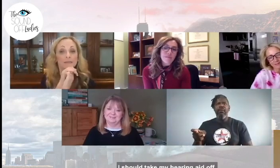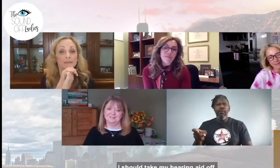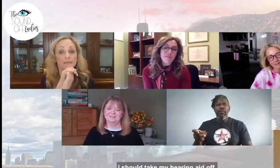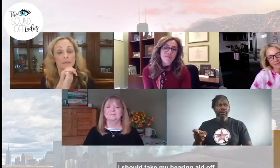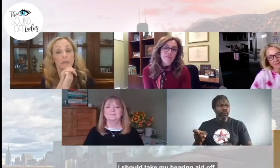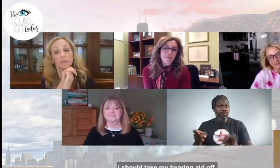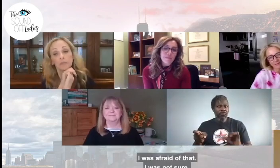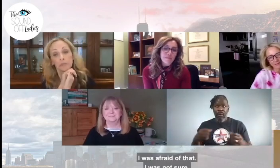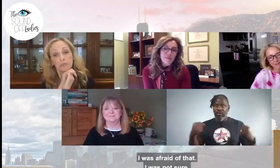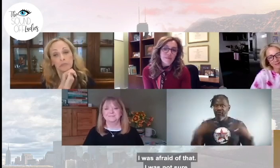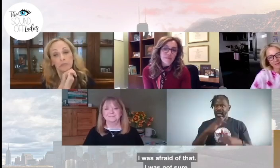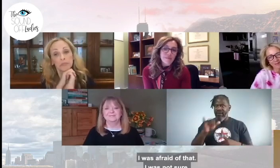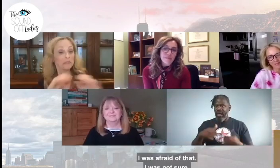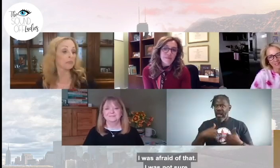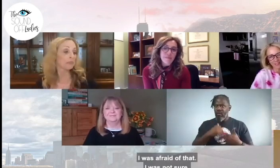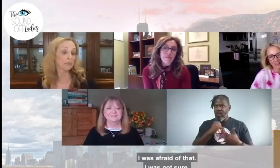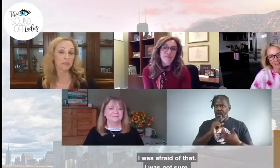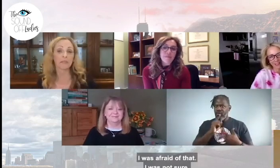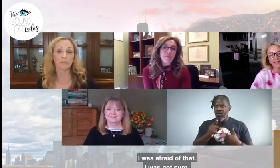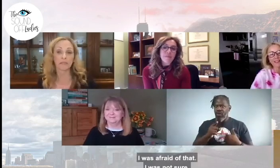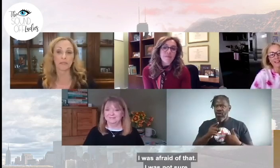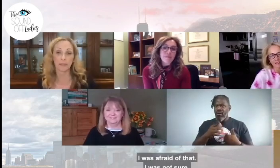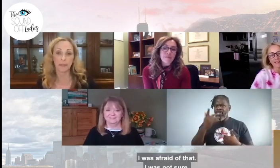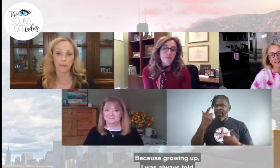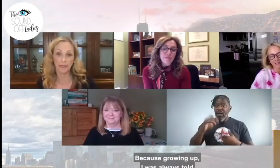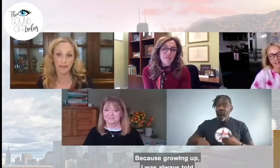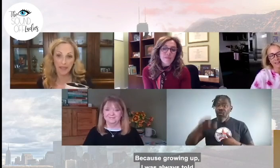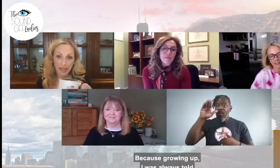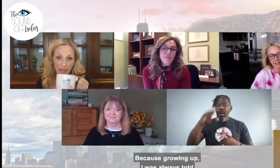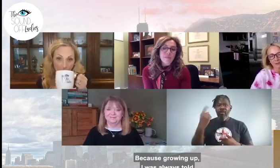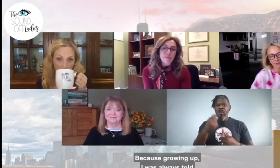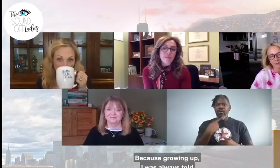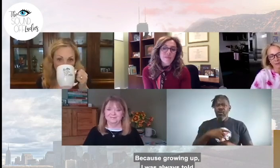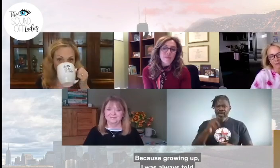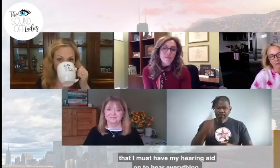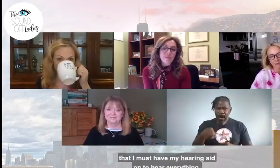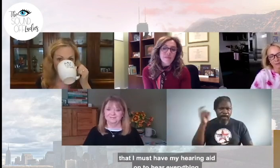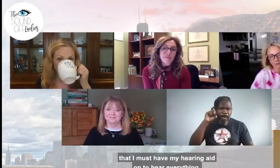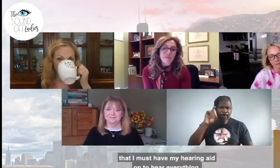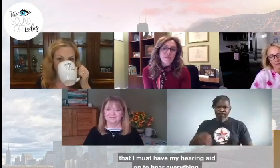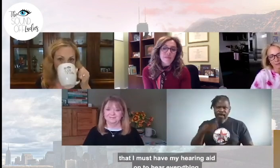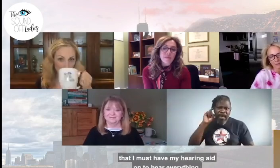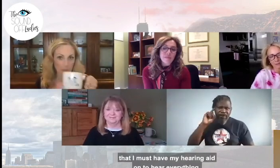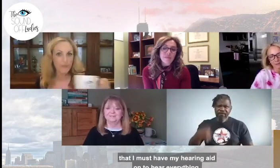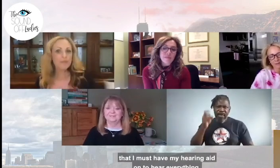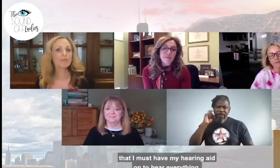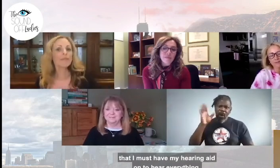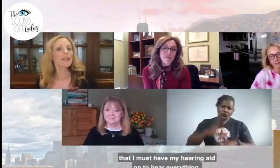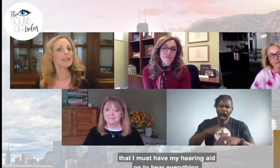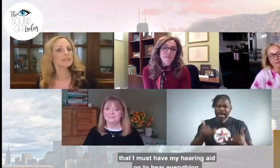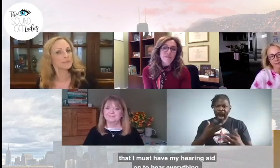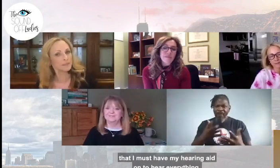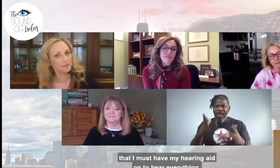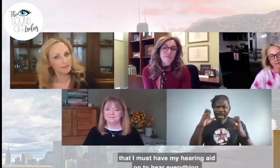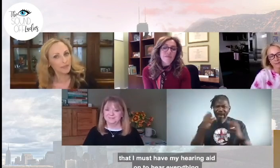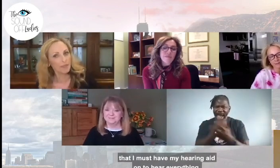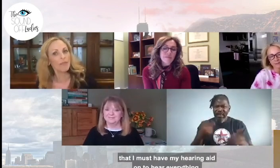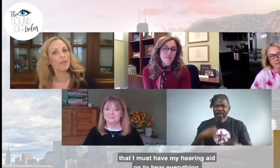And I was able to take my hearing aid off for the first time. I was always told never to take your hearing aid off. You always needed to leave it on to